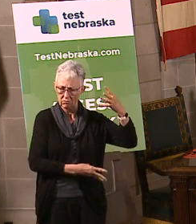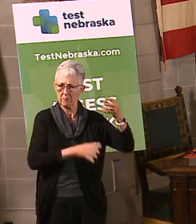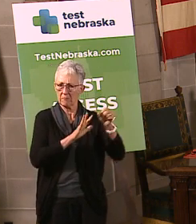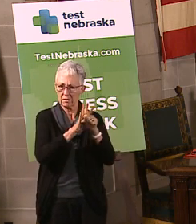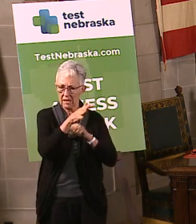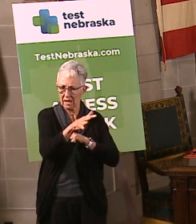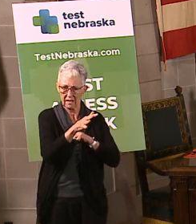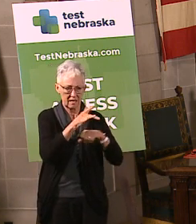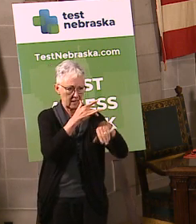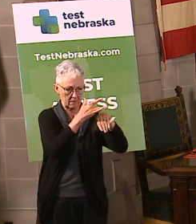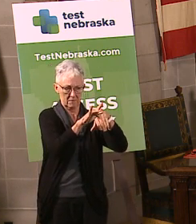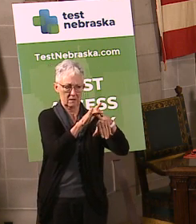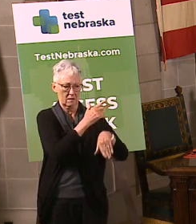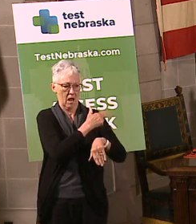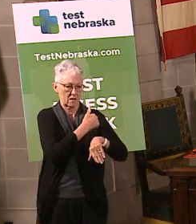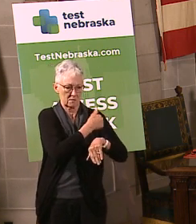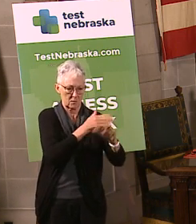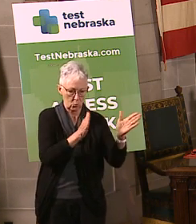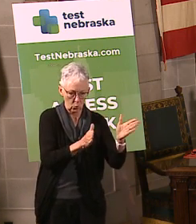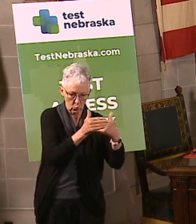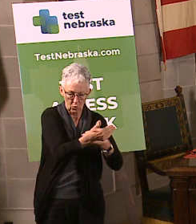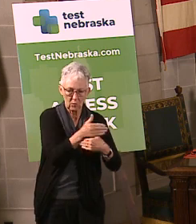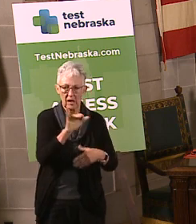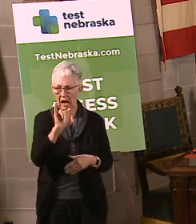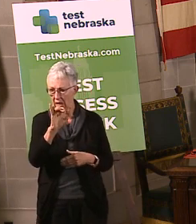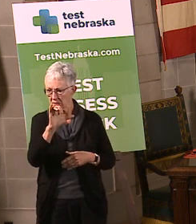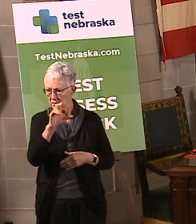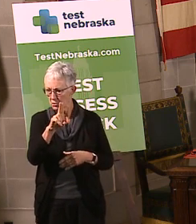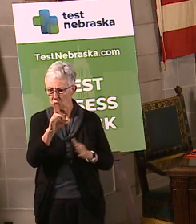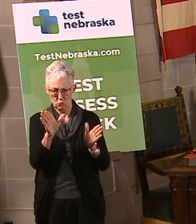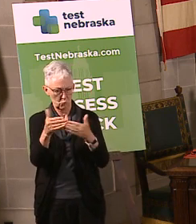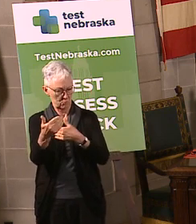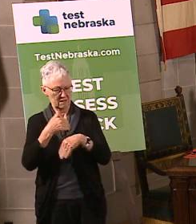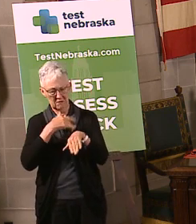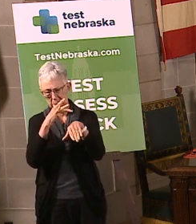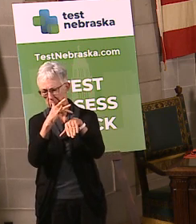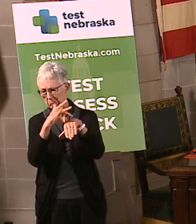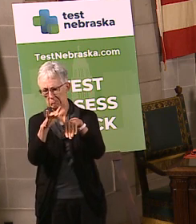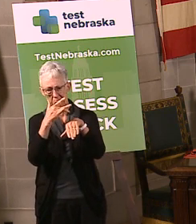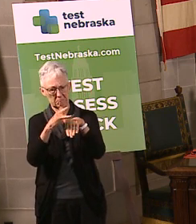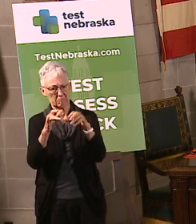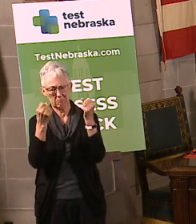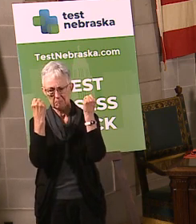all the steps we've taken have worked. We've preserved the hospital system here in Nebraska. And again,